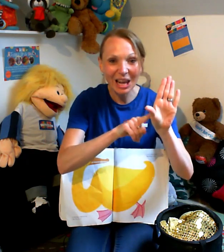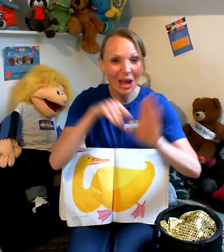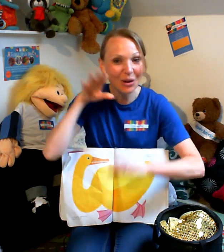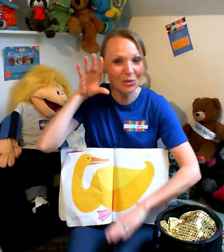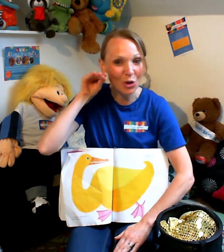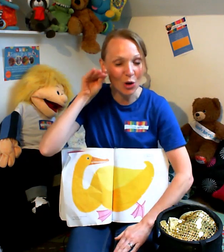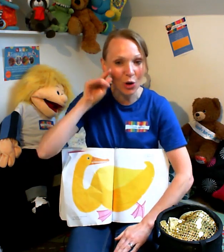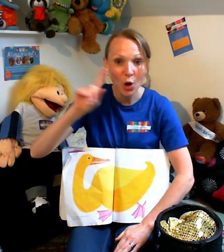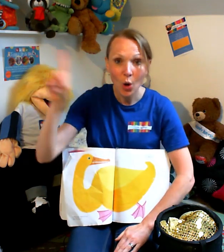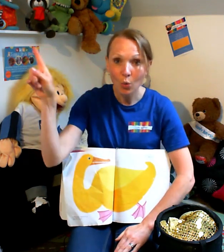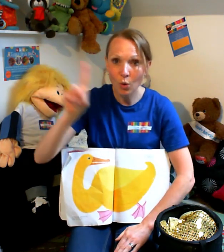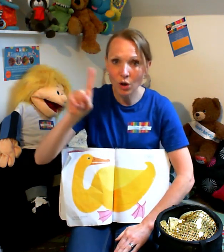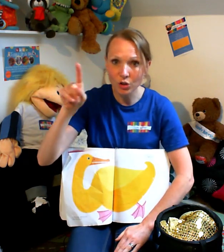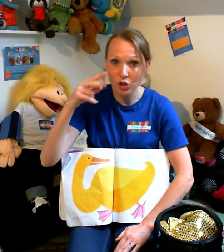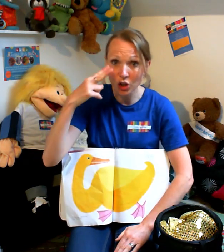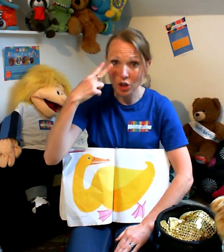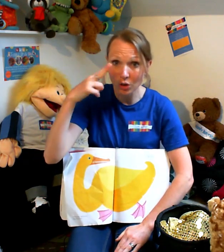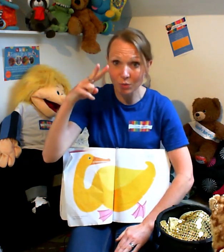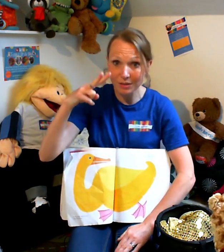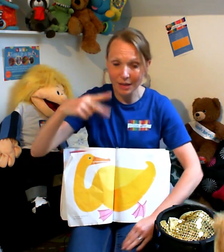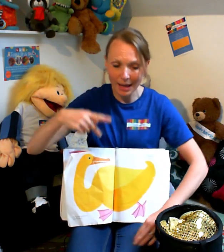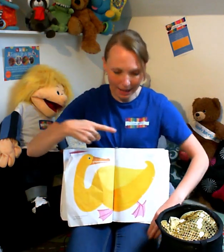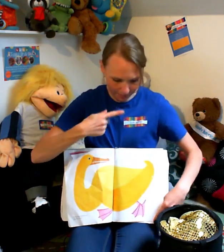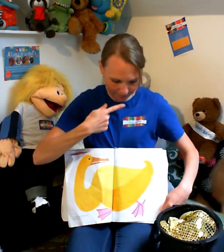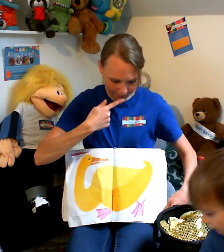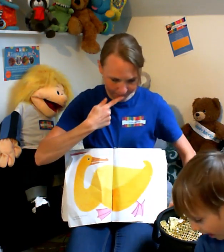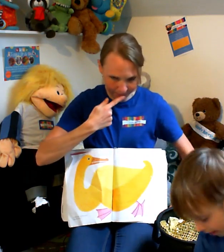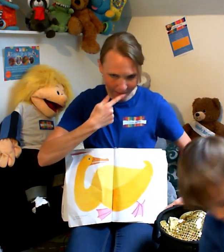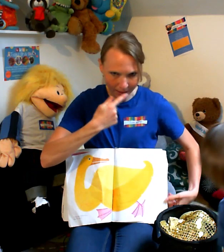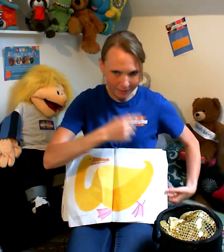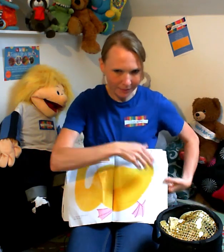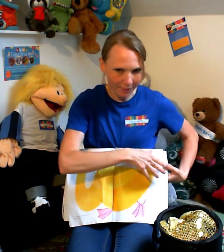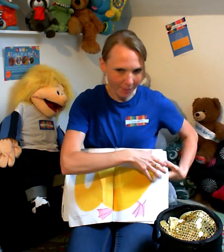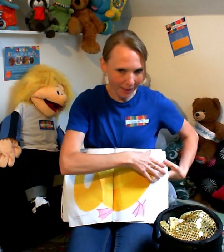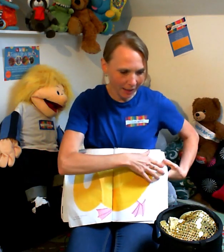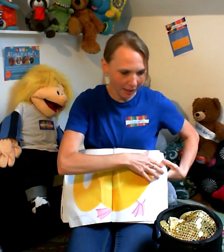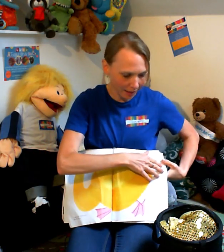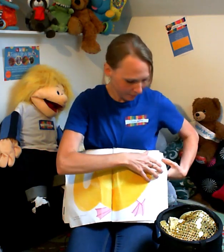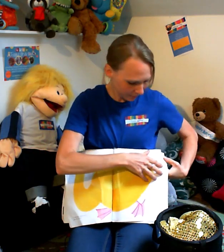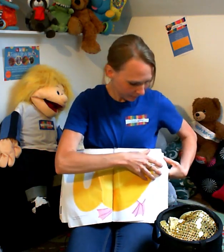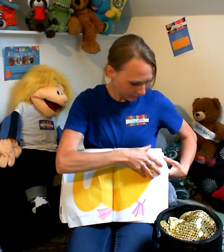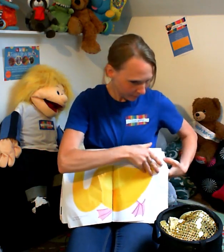Yellow duck, what do you see? Let's have a peek.